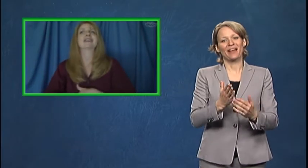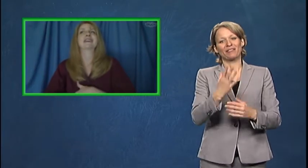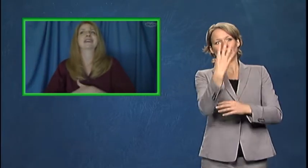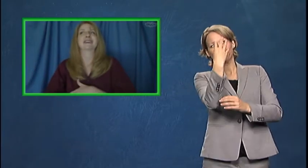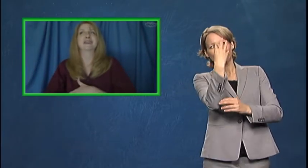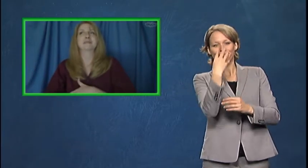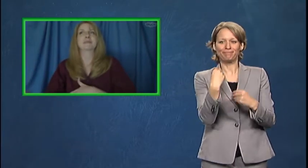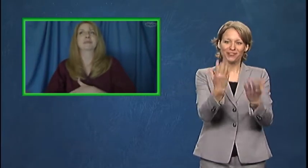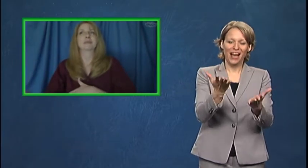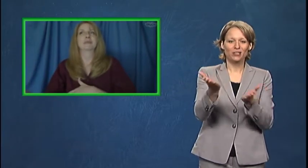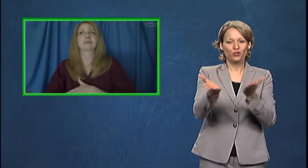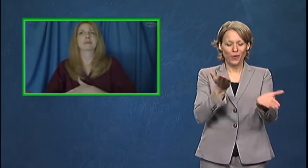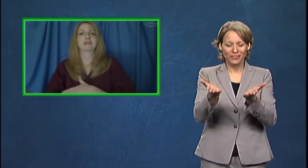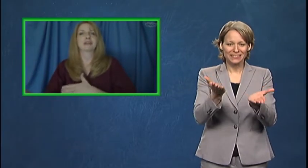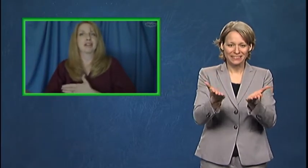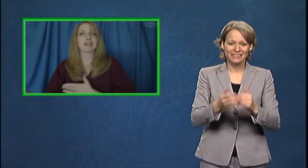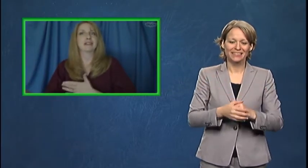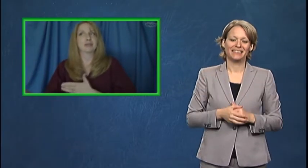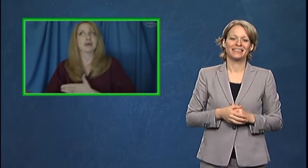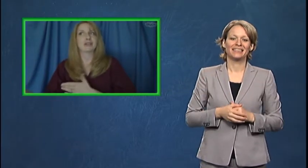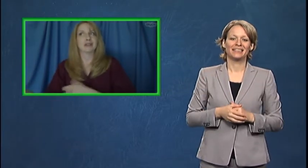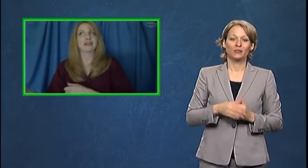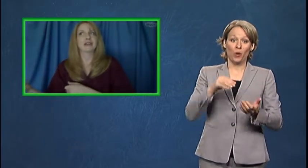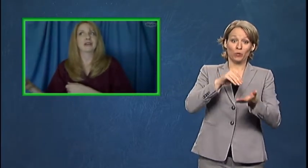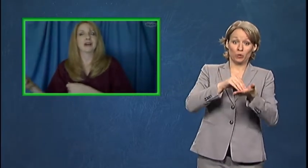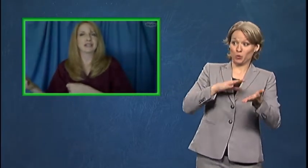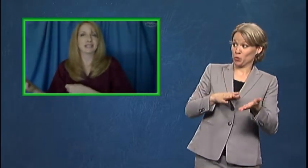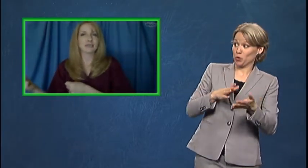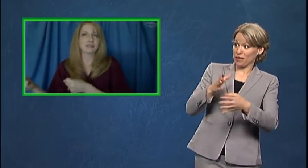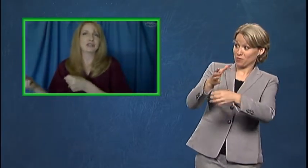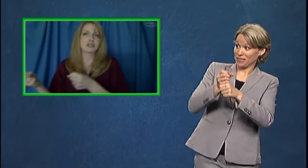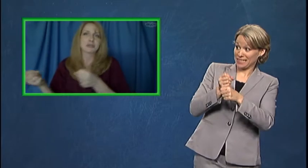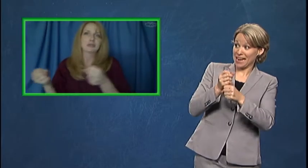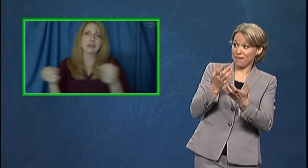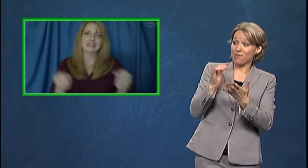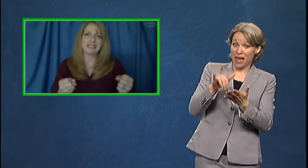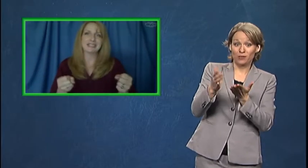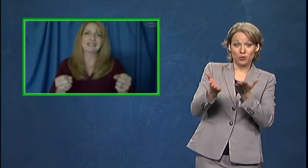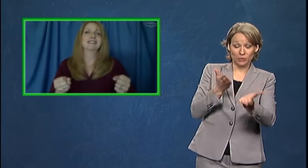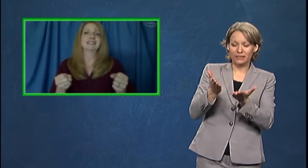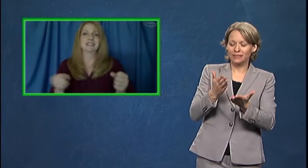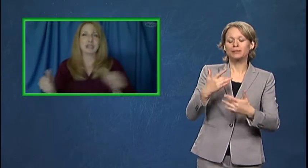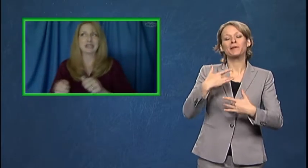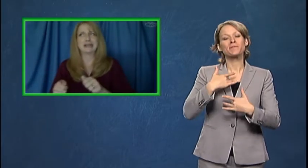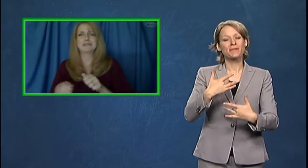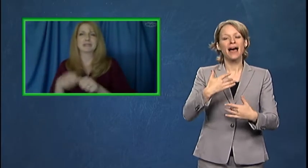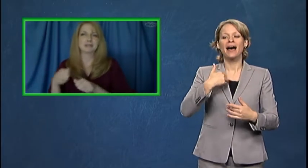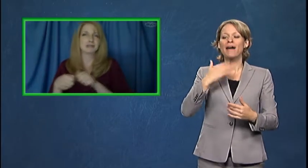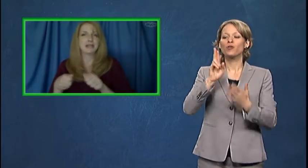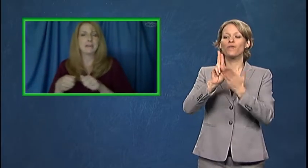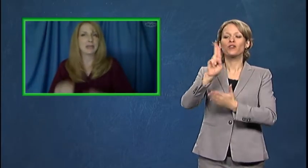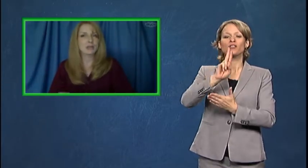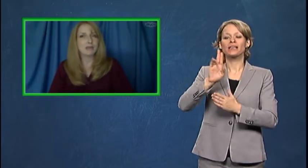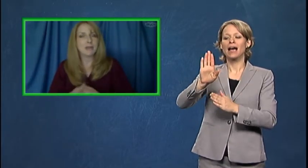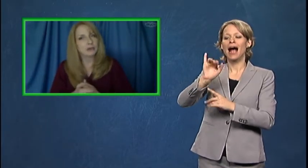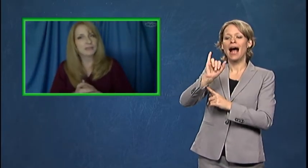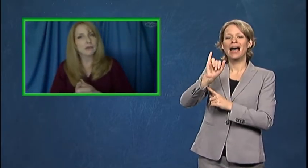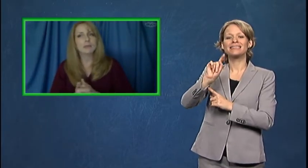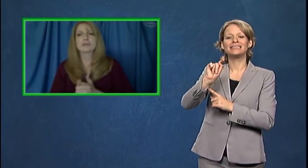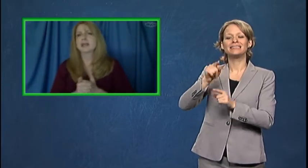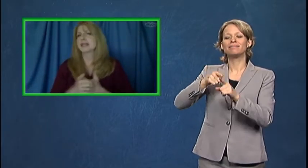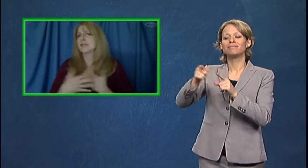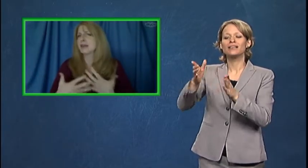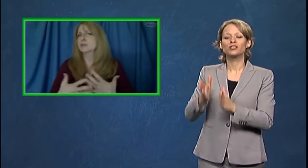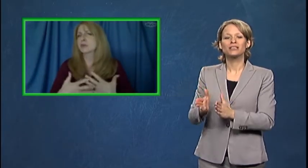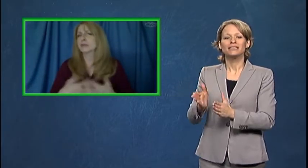institution, very likely it was that a IT professional would wheel it in, and hook it up, and make sure the microphone